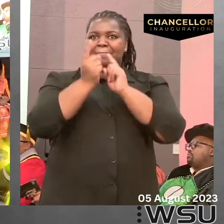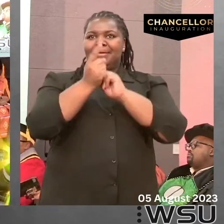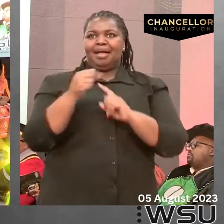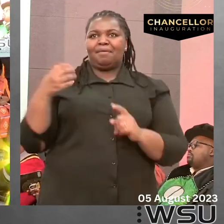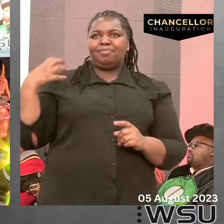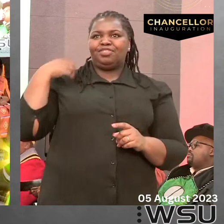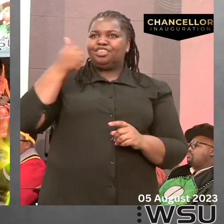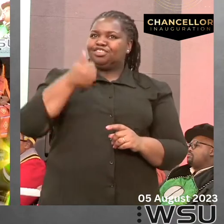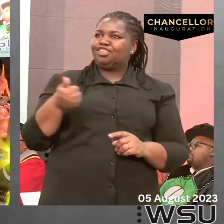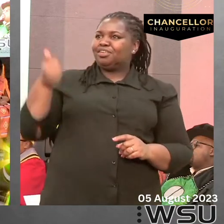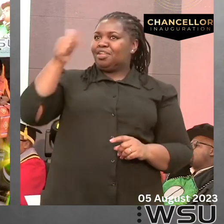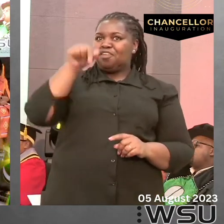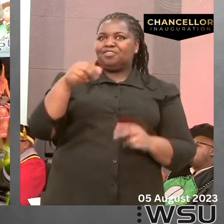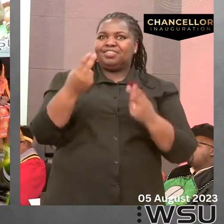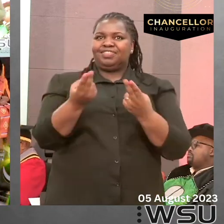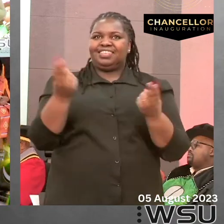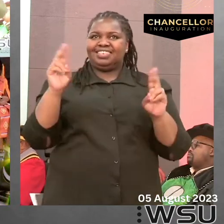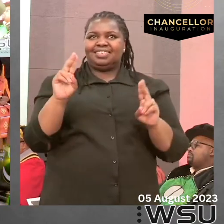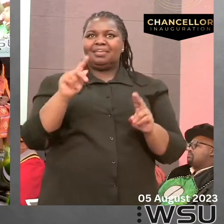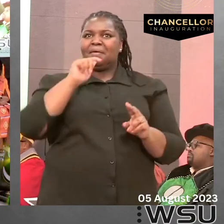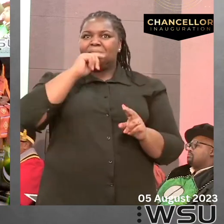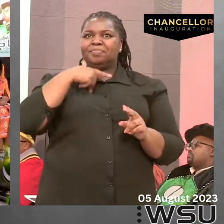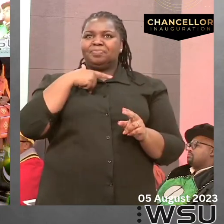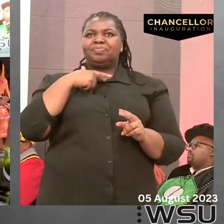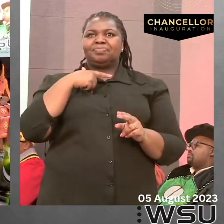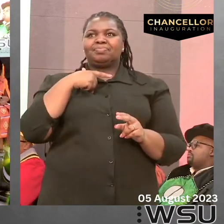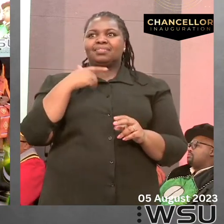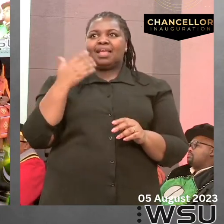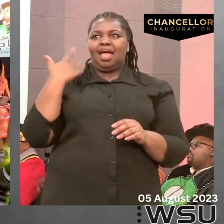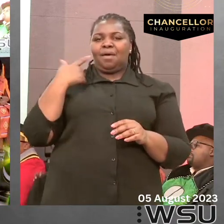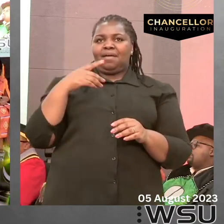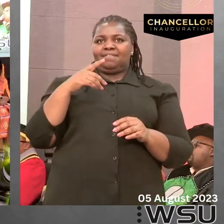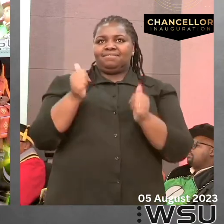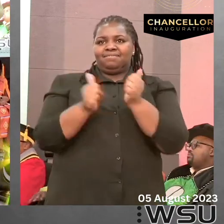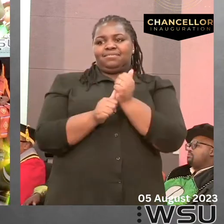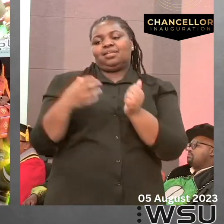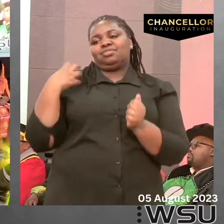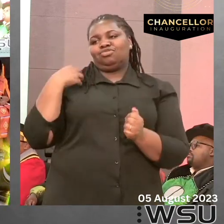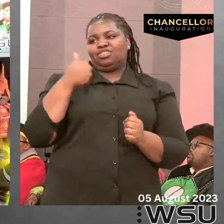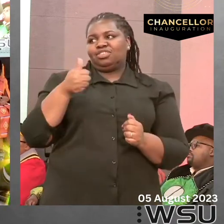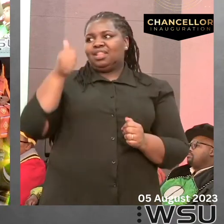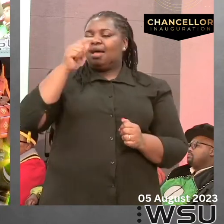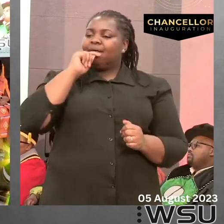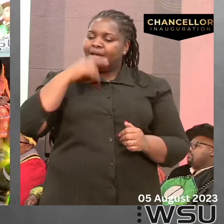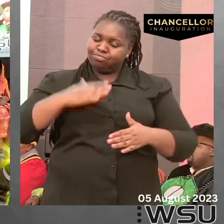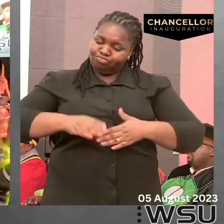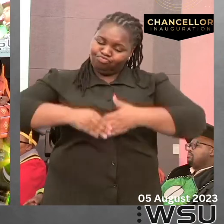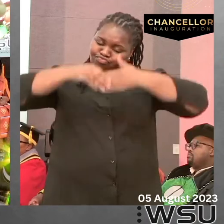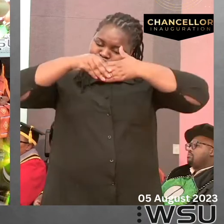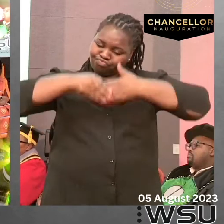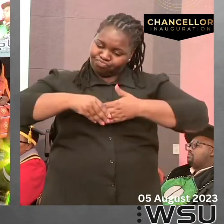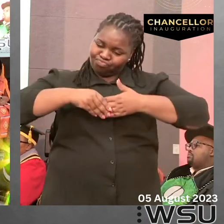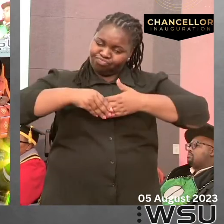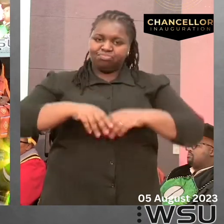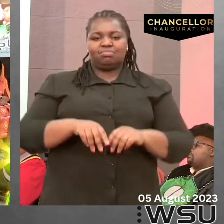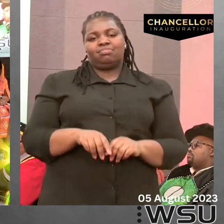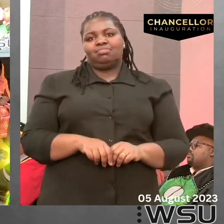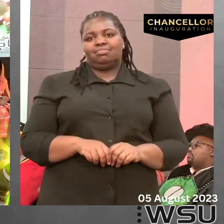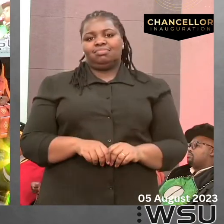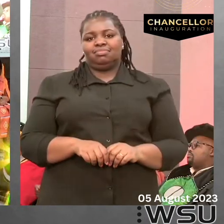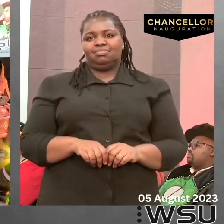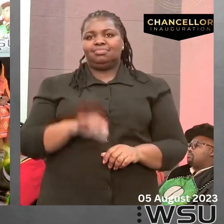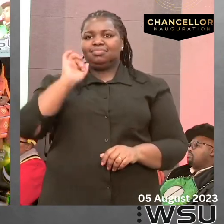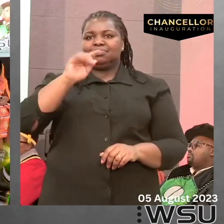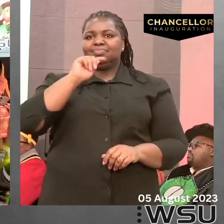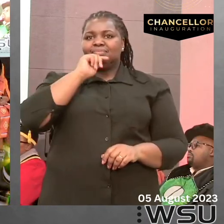Chancellor of this university, where I was Vice Chancellor. I congratulate her and